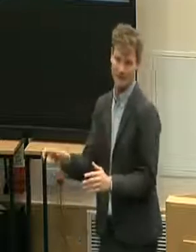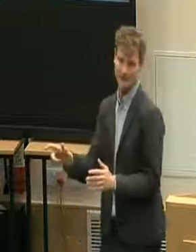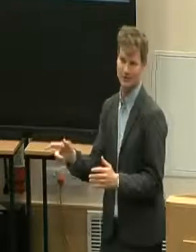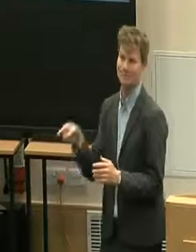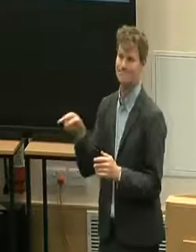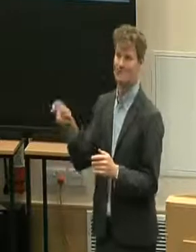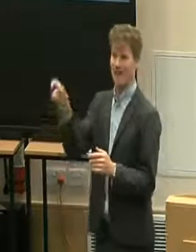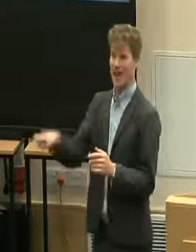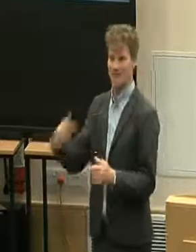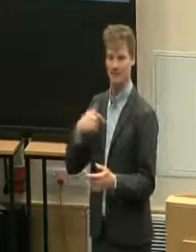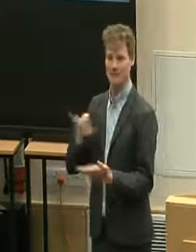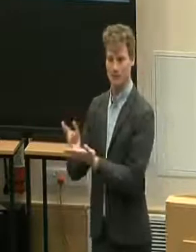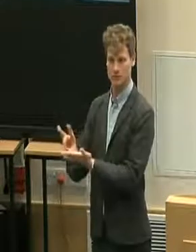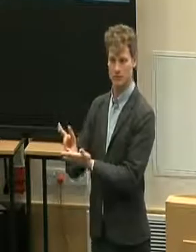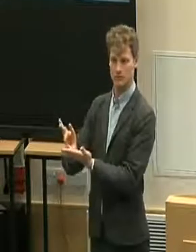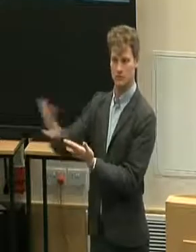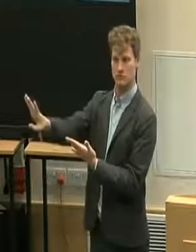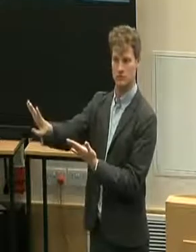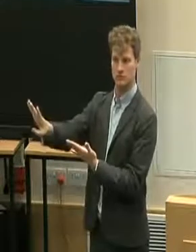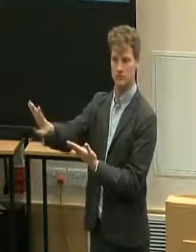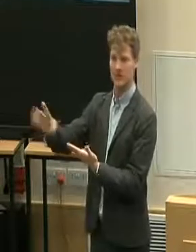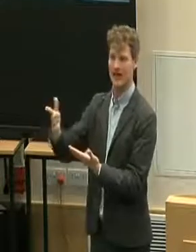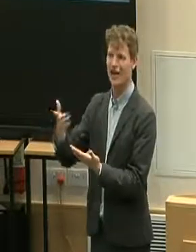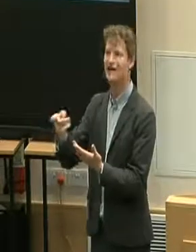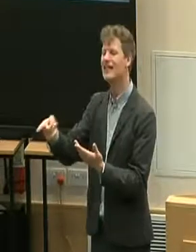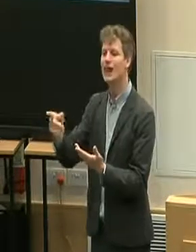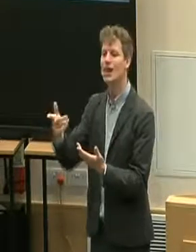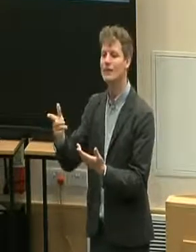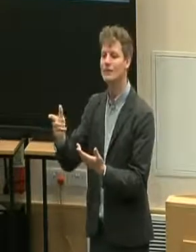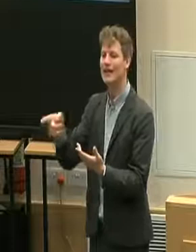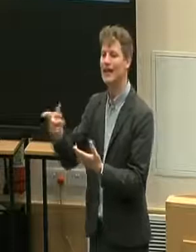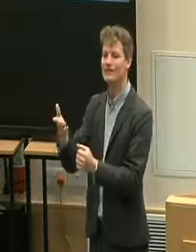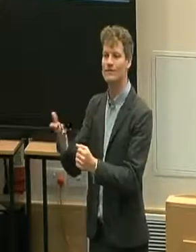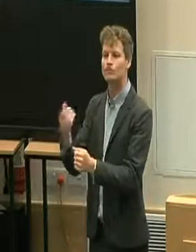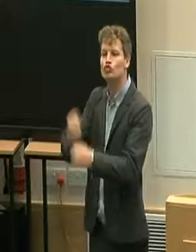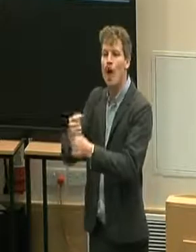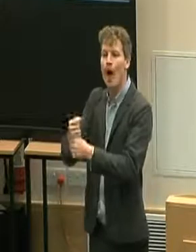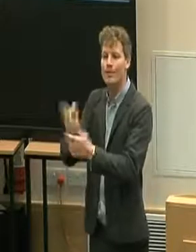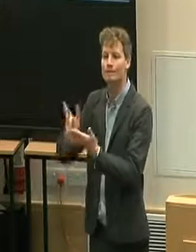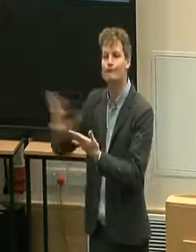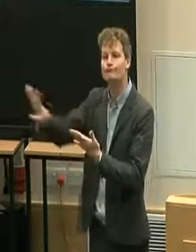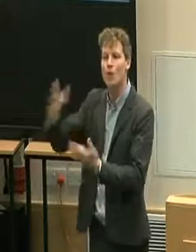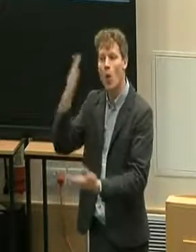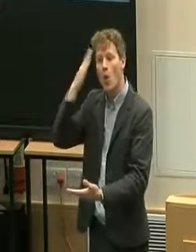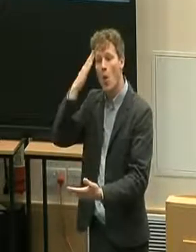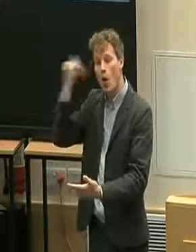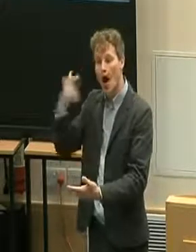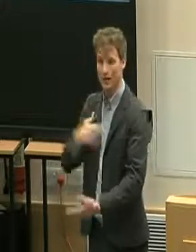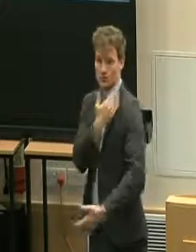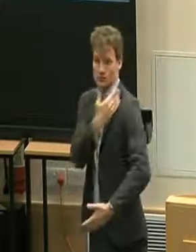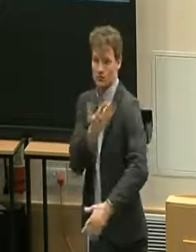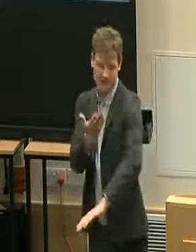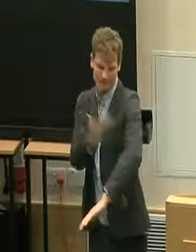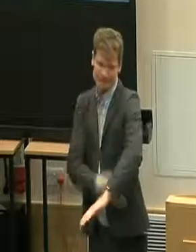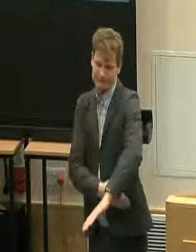fired because he had a missing part of his arm, and he was a nurse, and he couldn't do the job. And I was